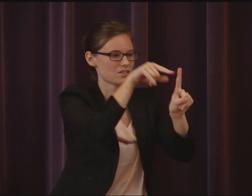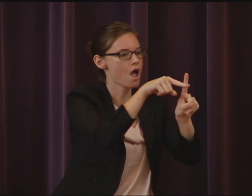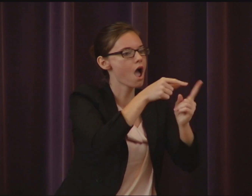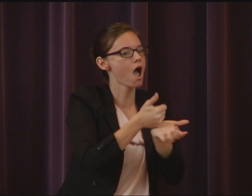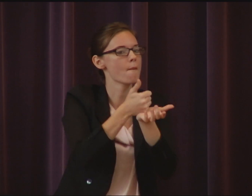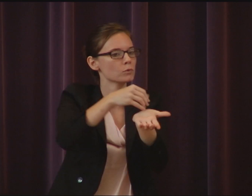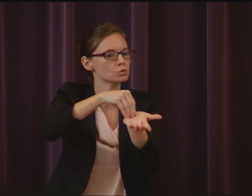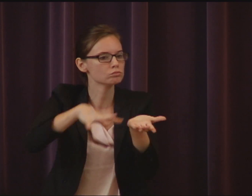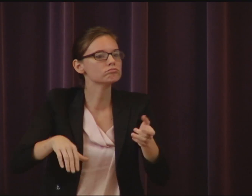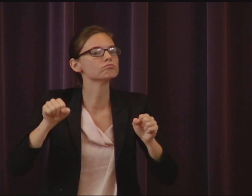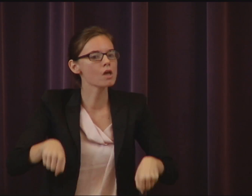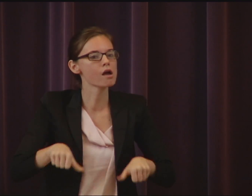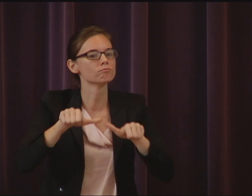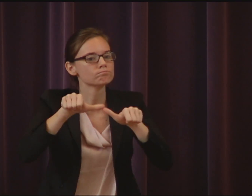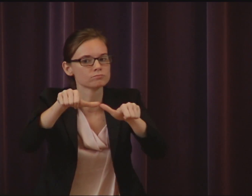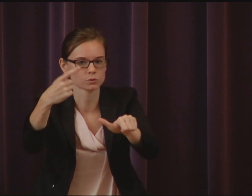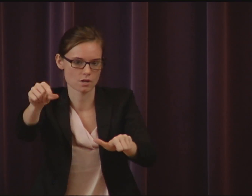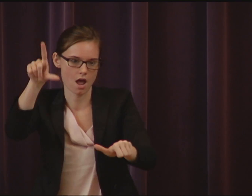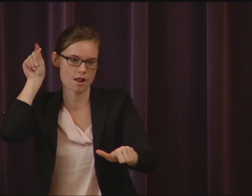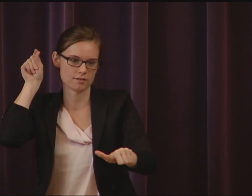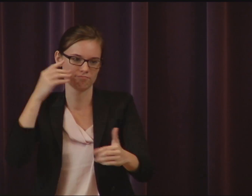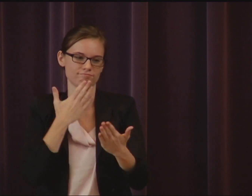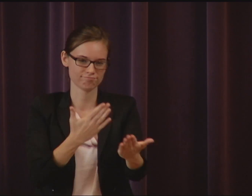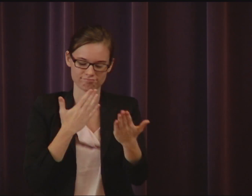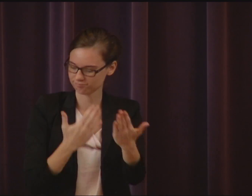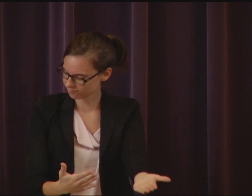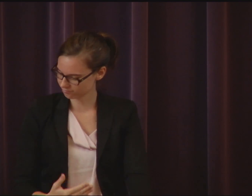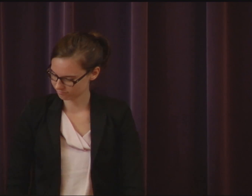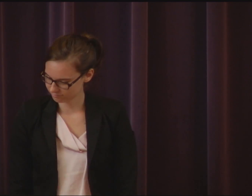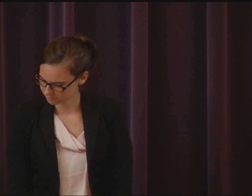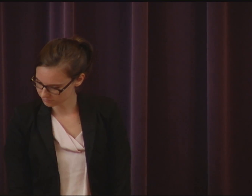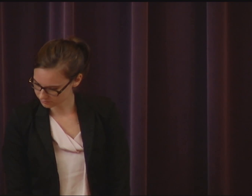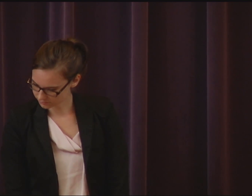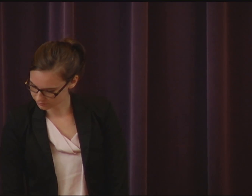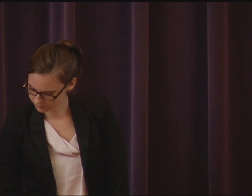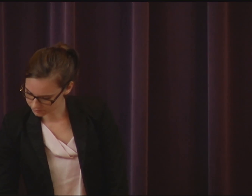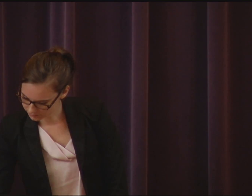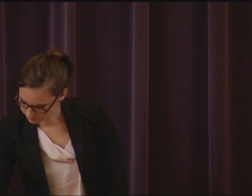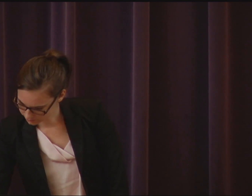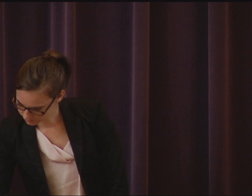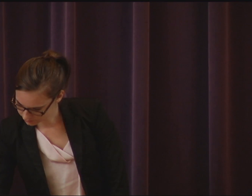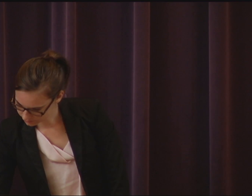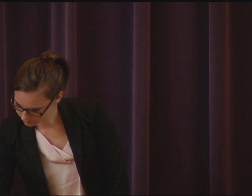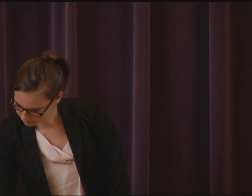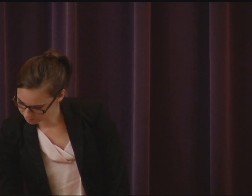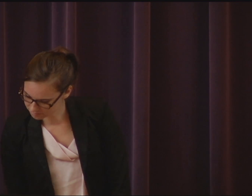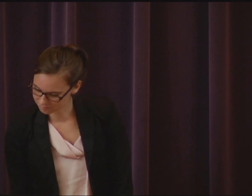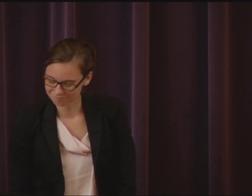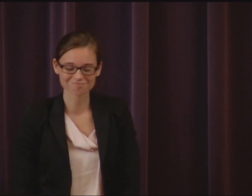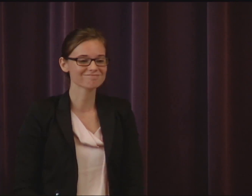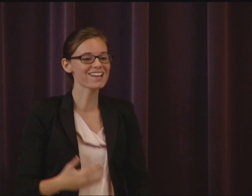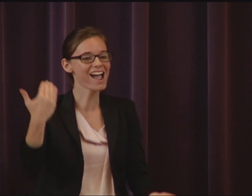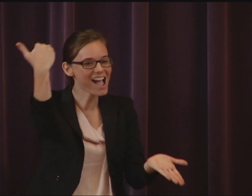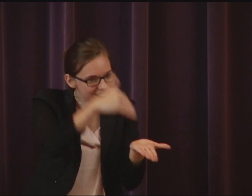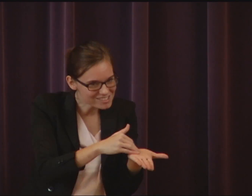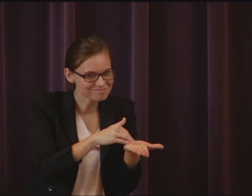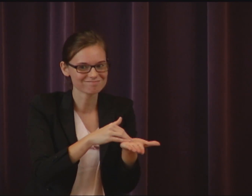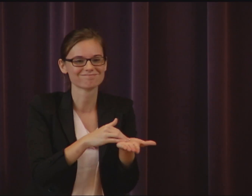We'd like to ask that you continue to support the scholarships that are here at Gallaudet to support the needs of the students who come in the